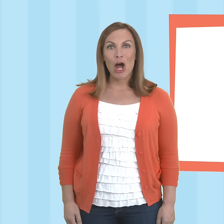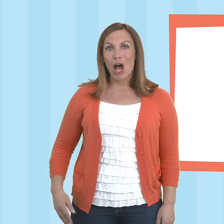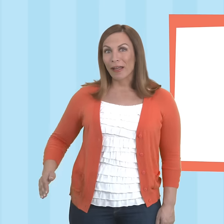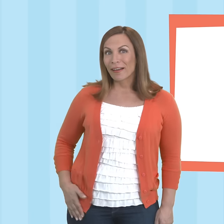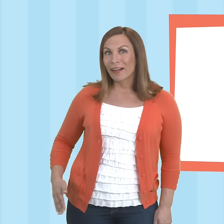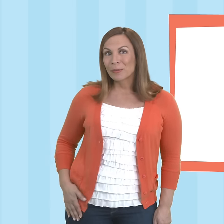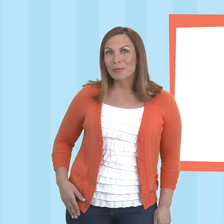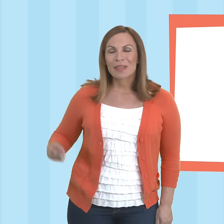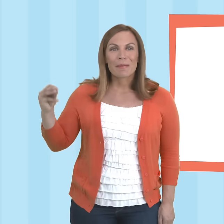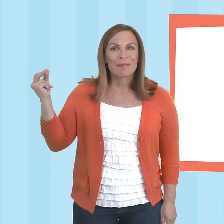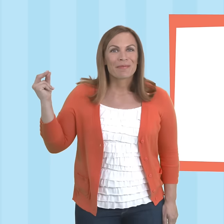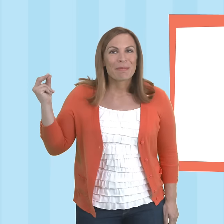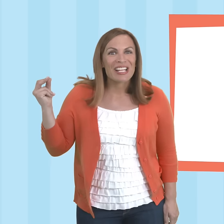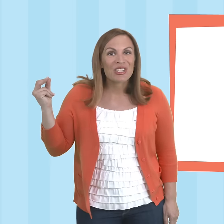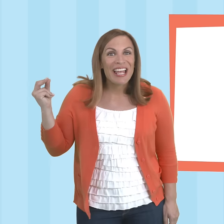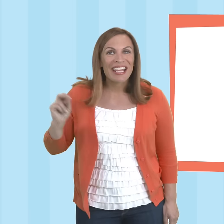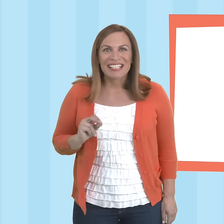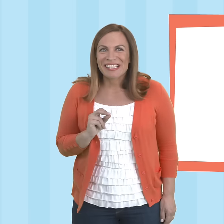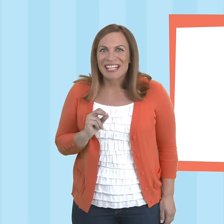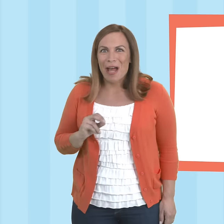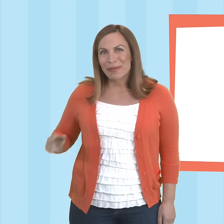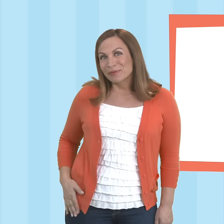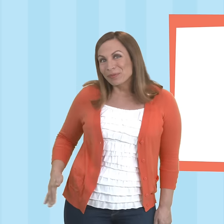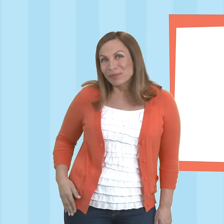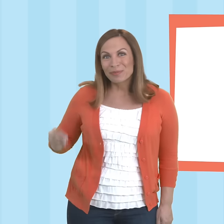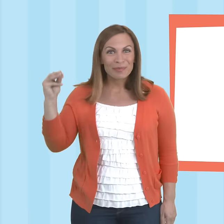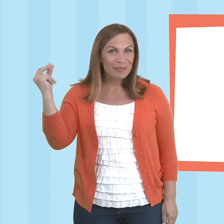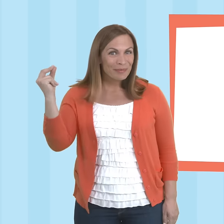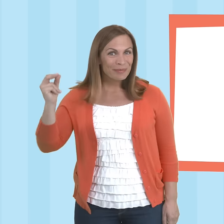Dog. Pat your leg and snap.